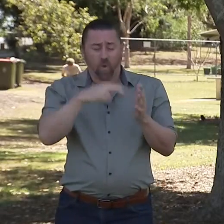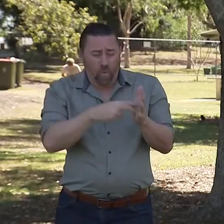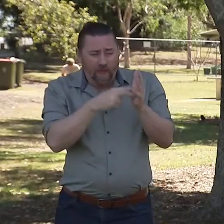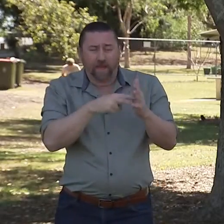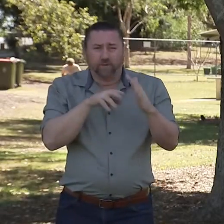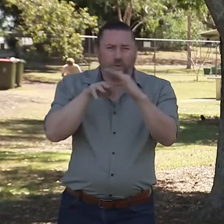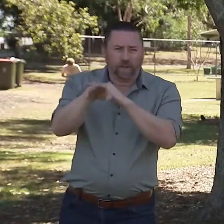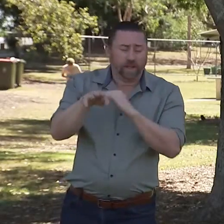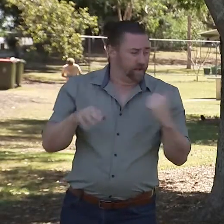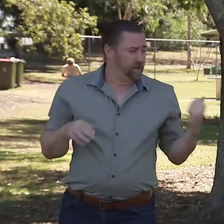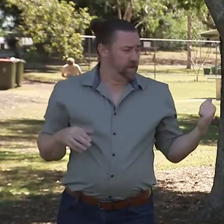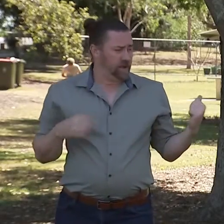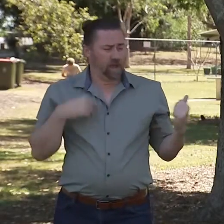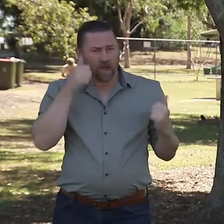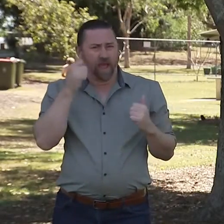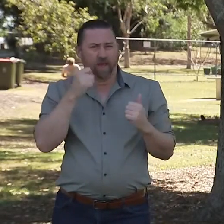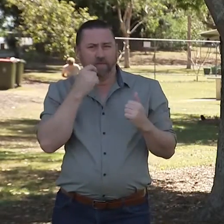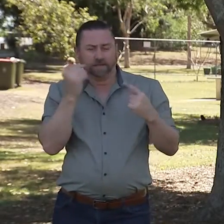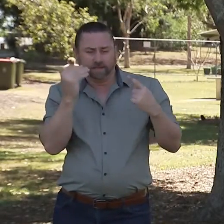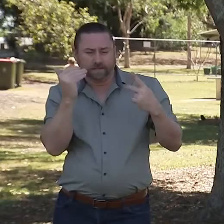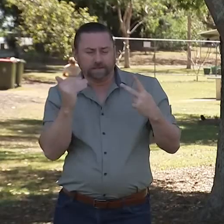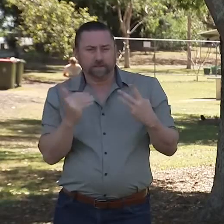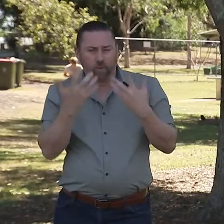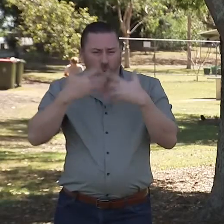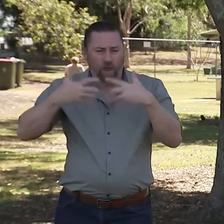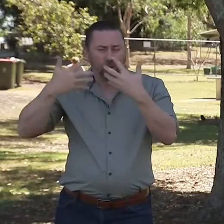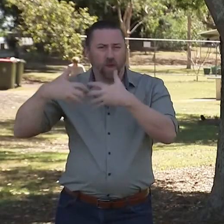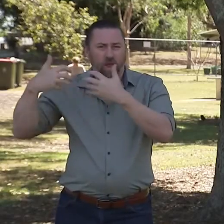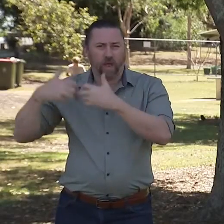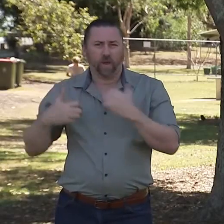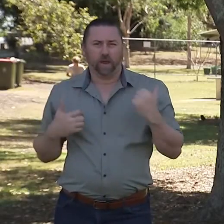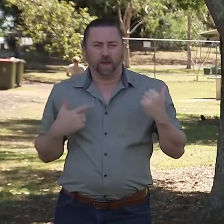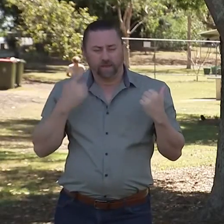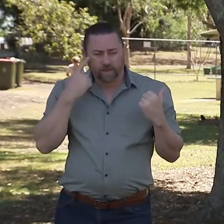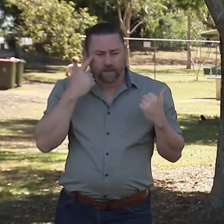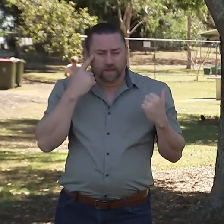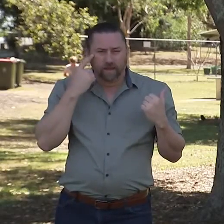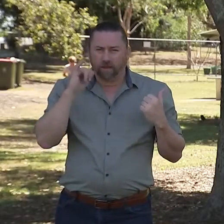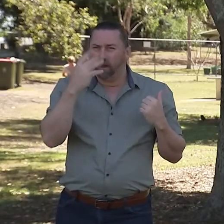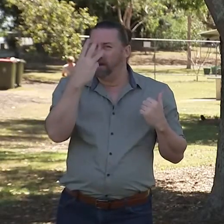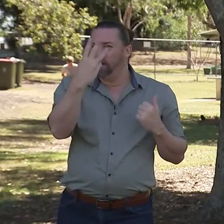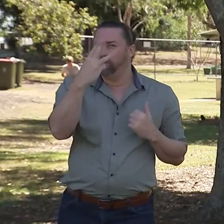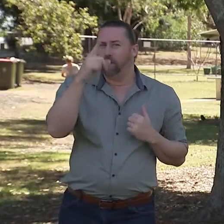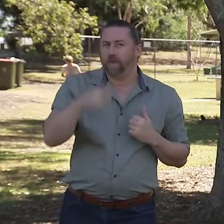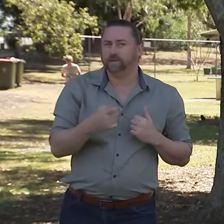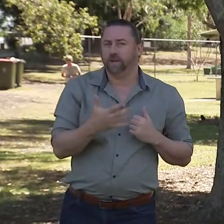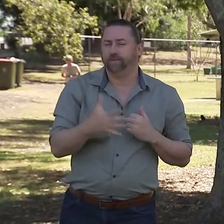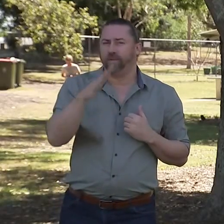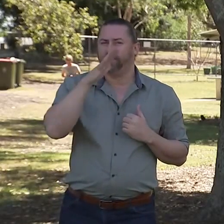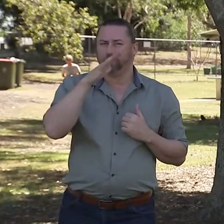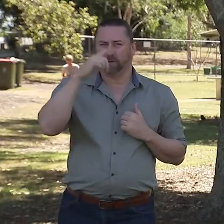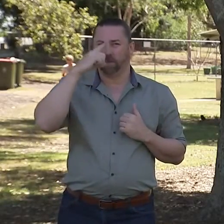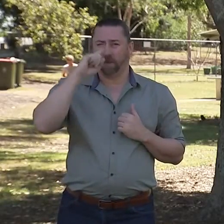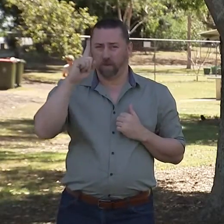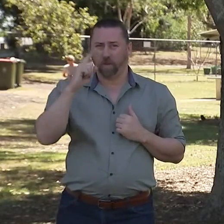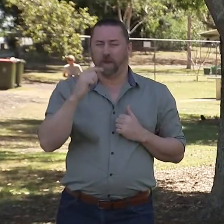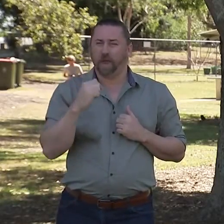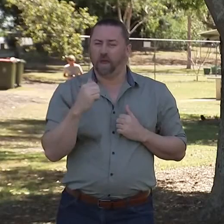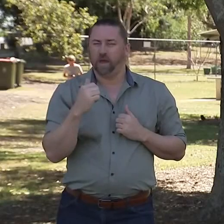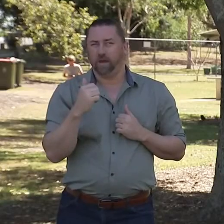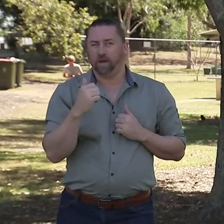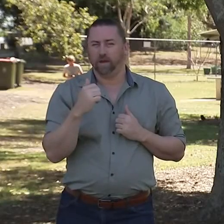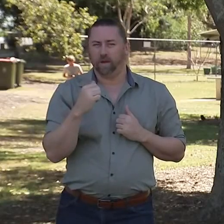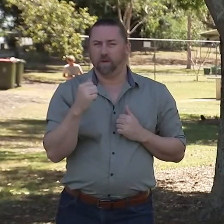Yeah, they're working through that. My understanding is that there's about 3,500 people in about